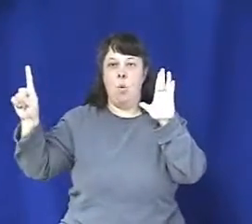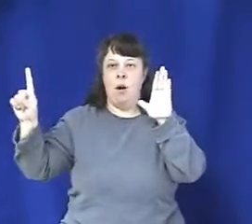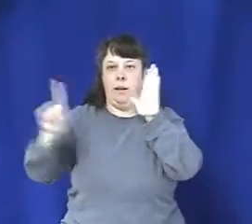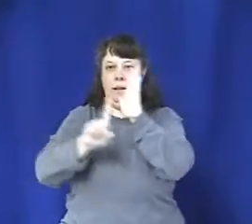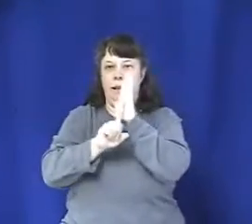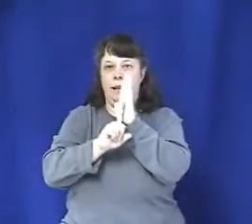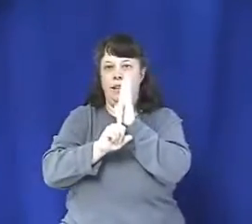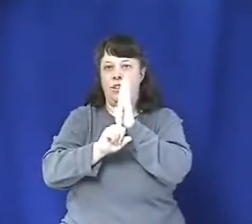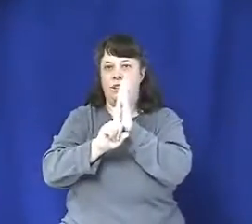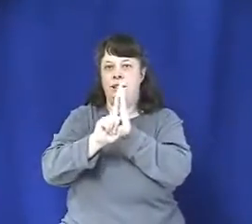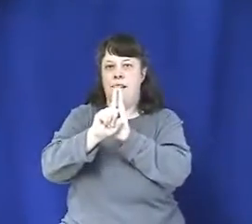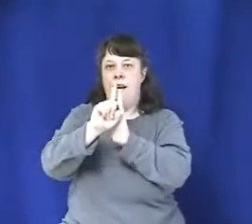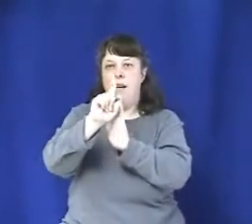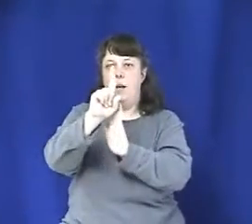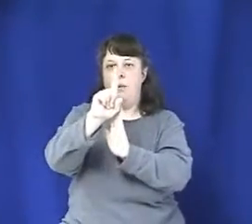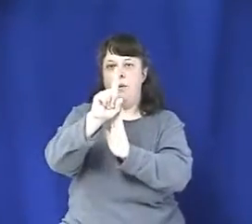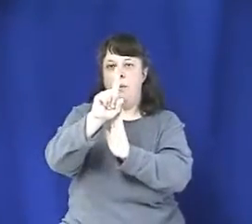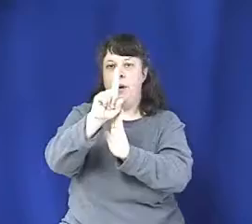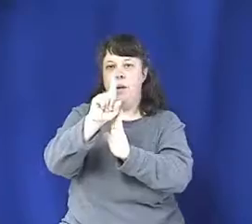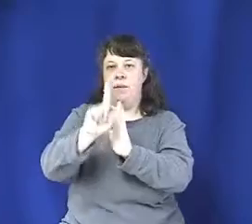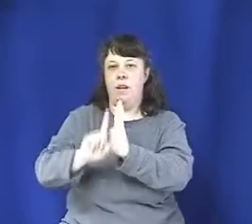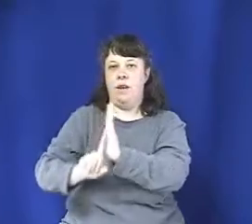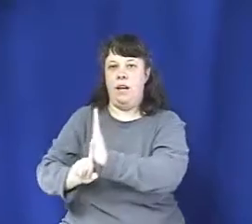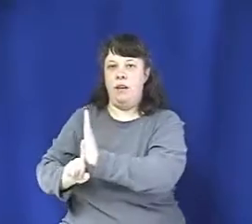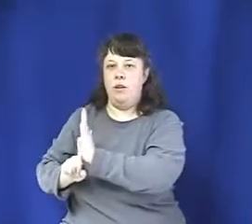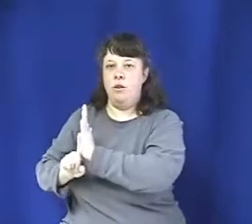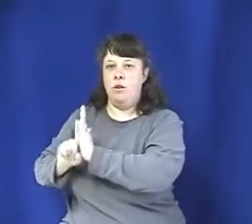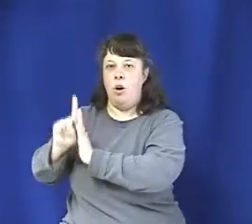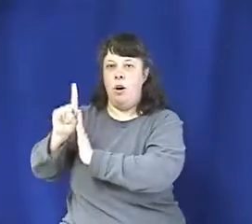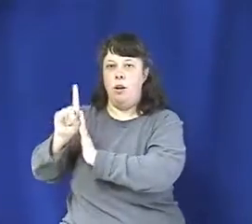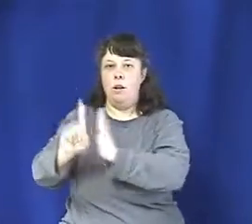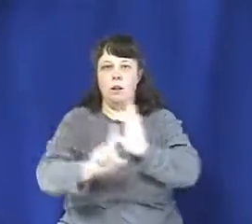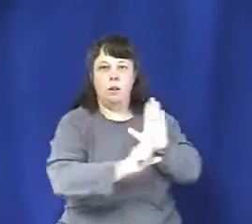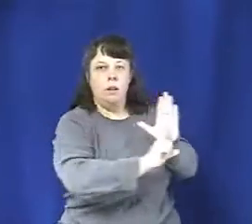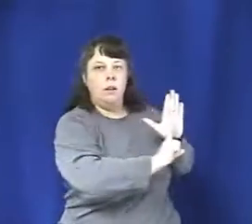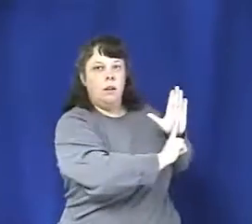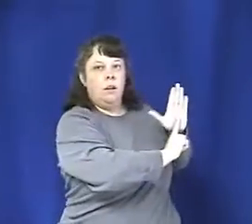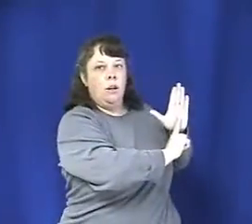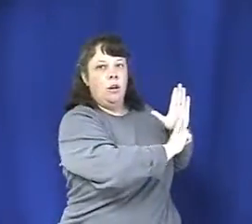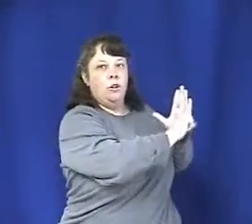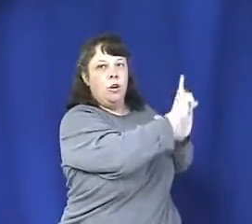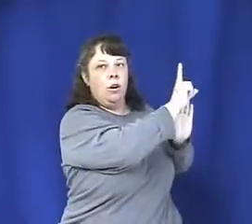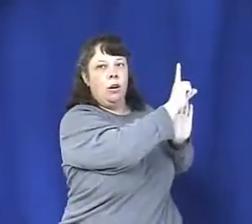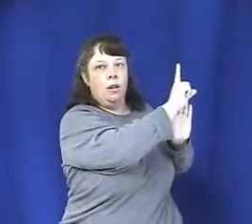1, and it's going to slide up the palm of the other hand. Tall. Tall.